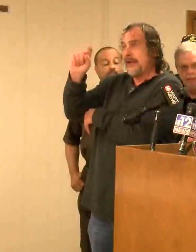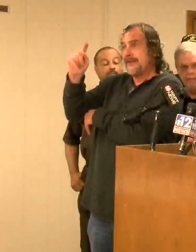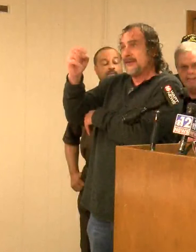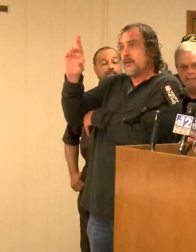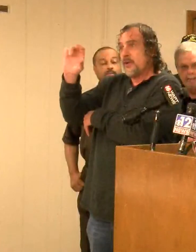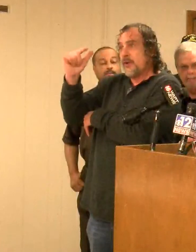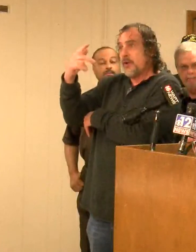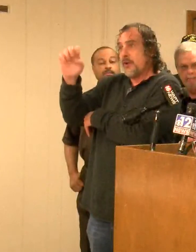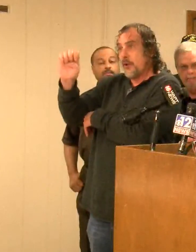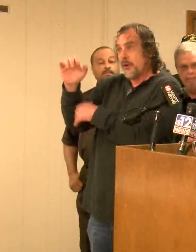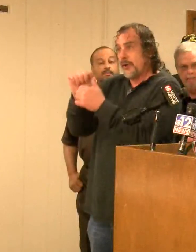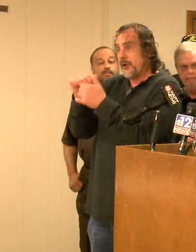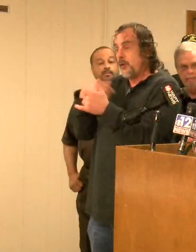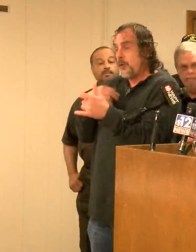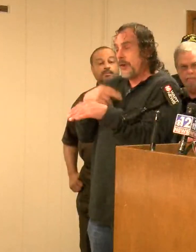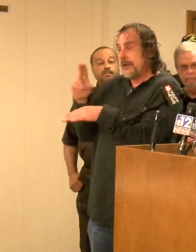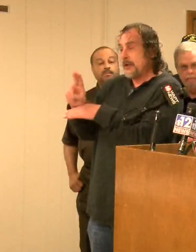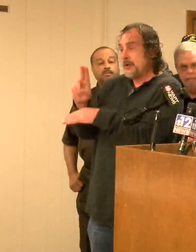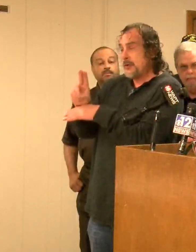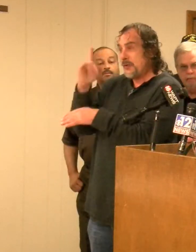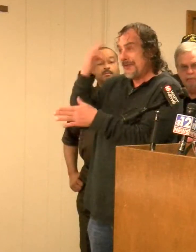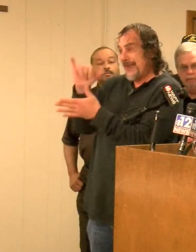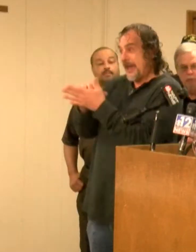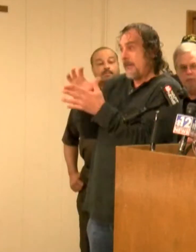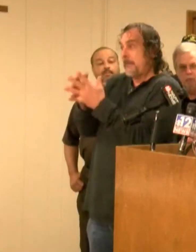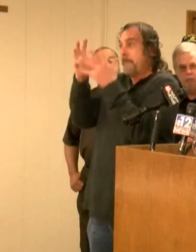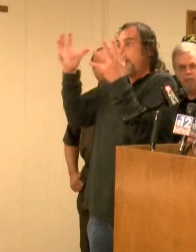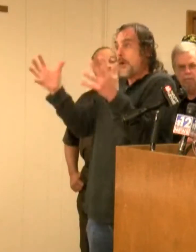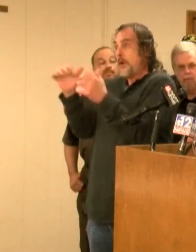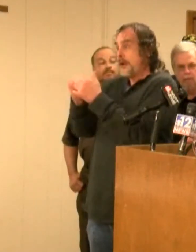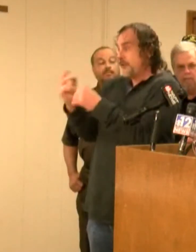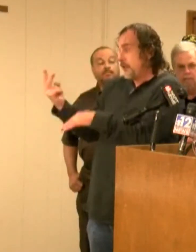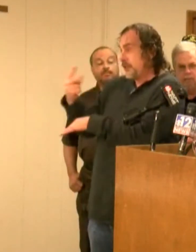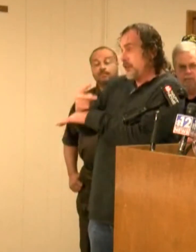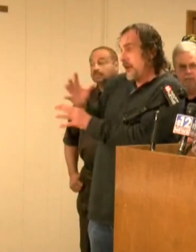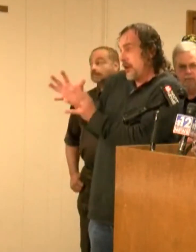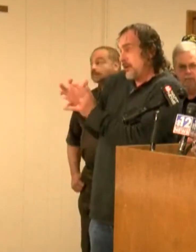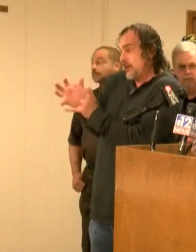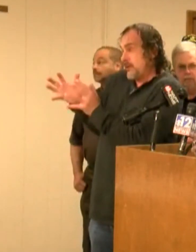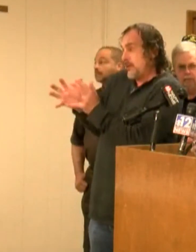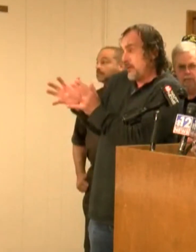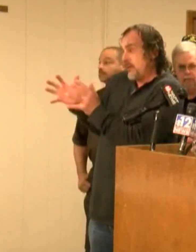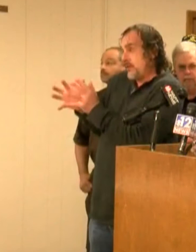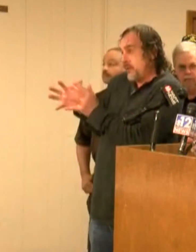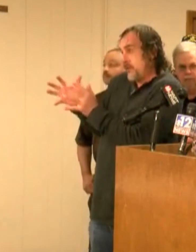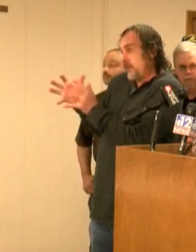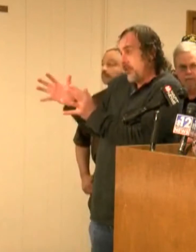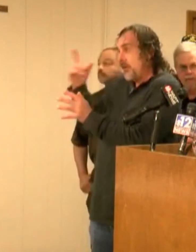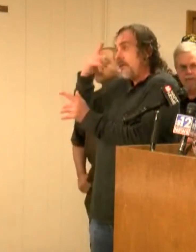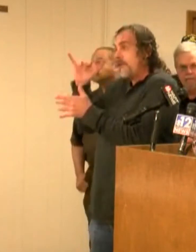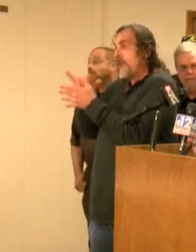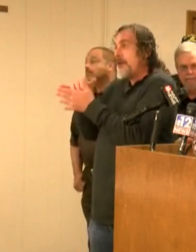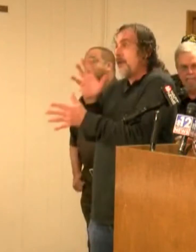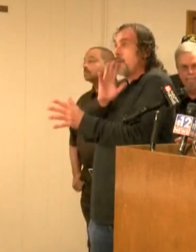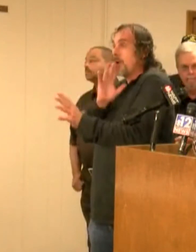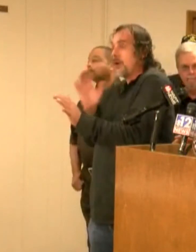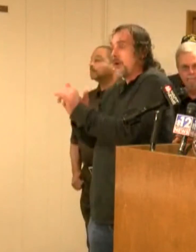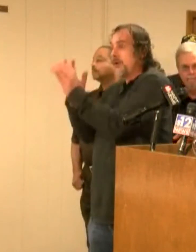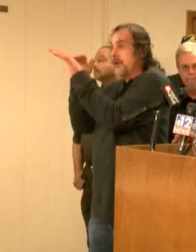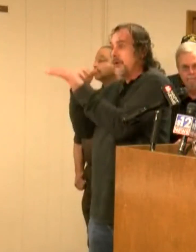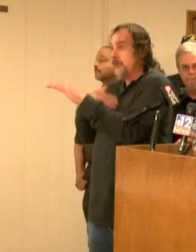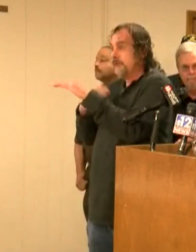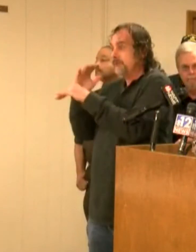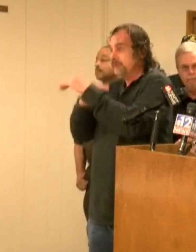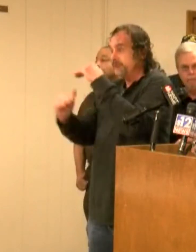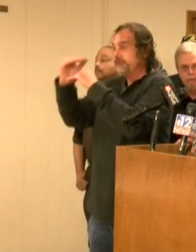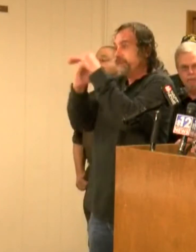We used up 3 feet of storage, allowing, given the 2 days for people to prepare for floodwaters, to sandbag,